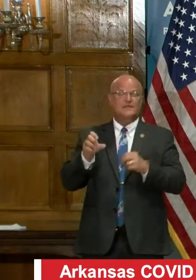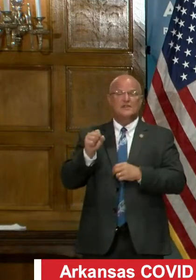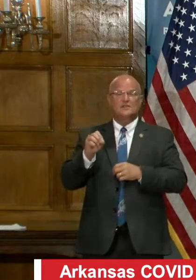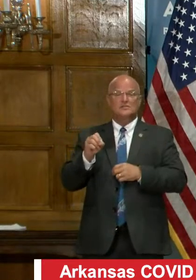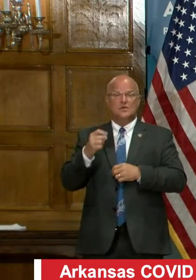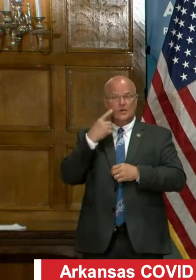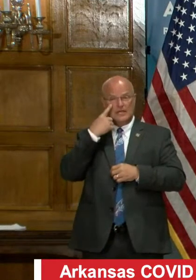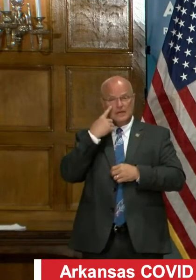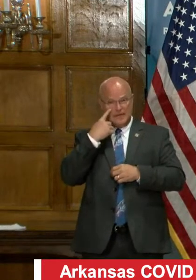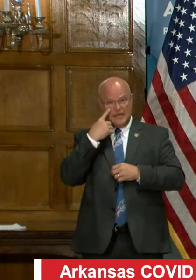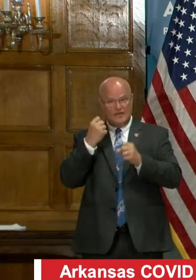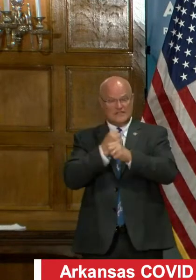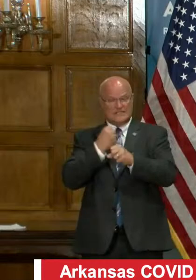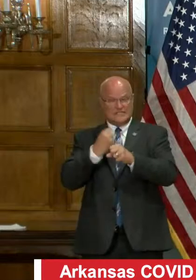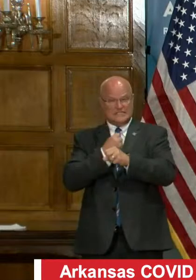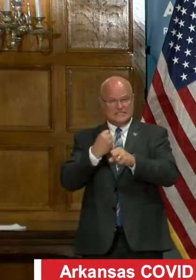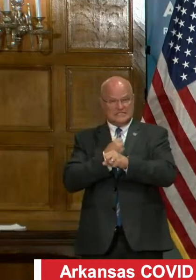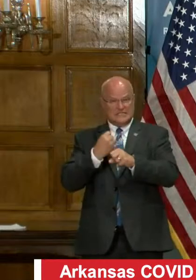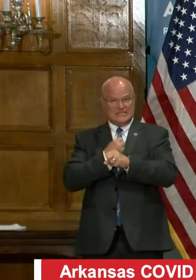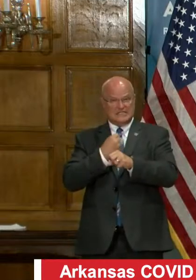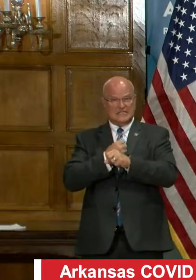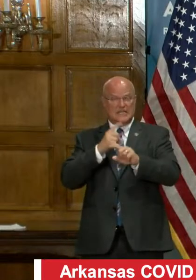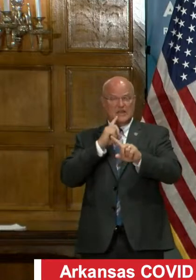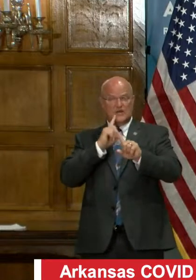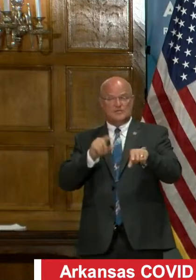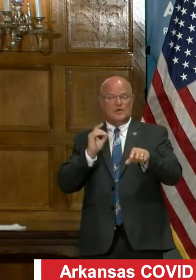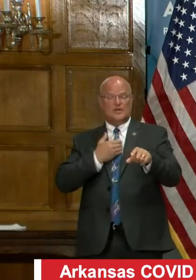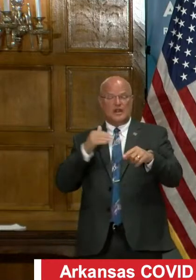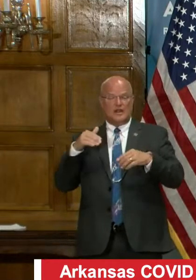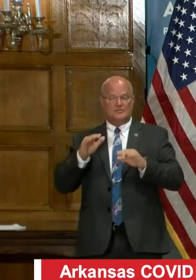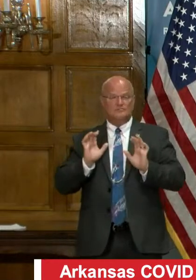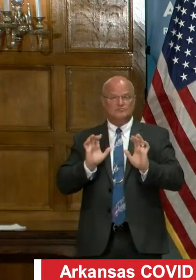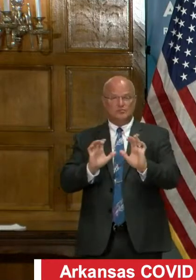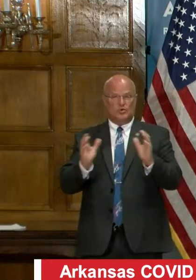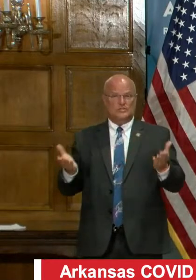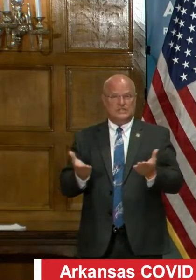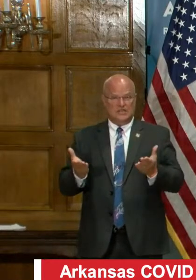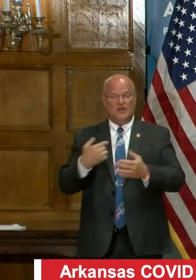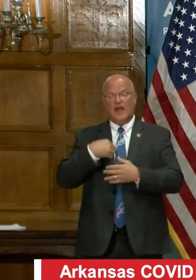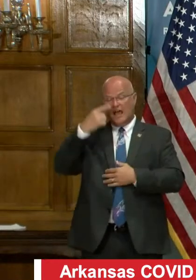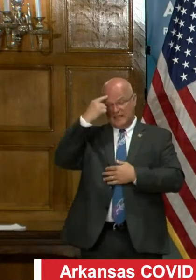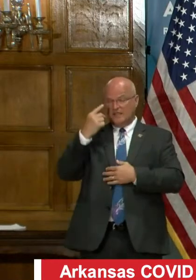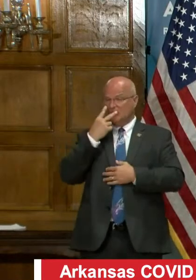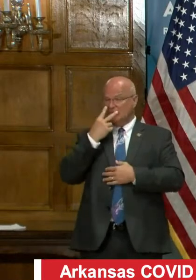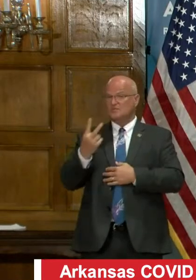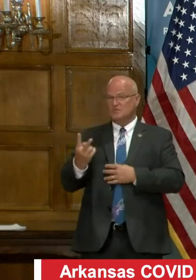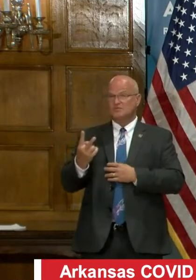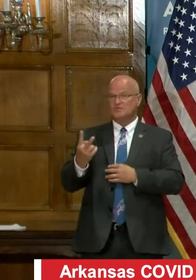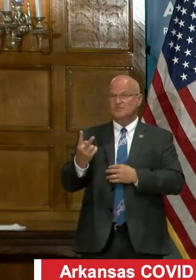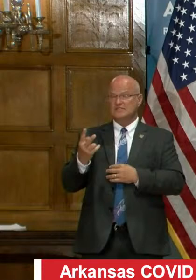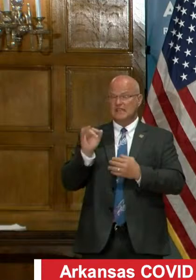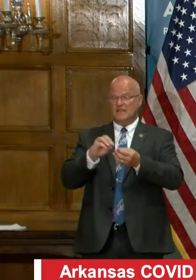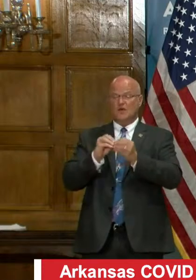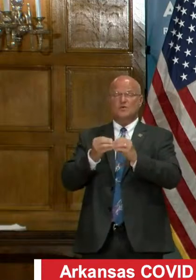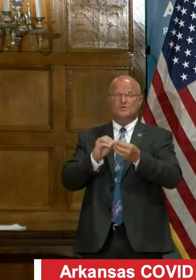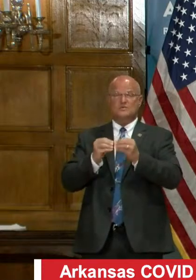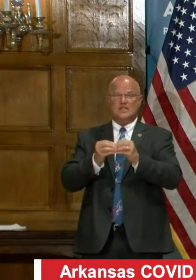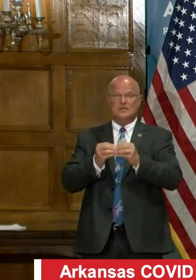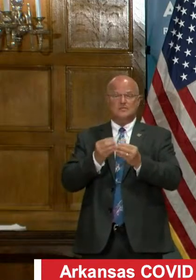So keep an eye on those statistics. In response to our surge here, I think you'll see those